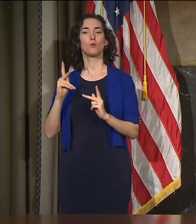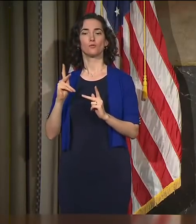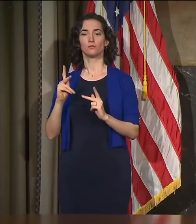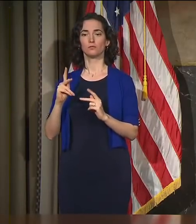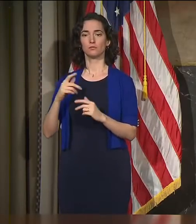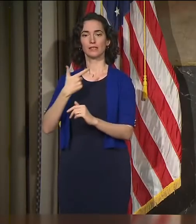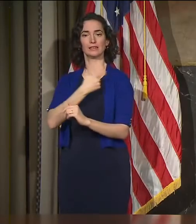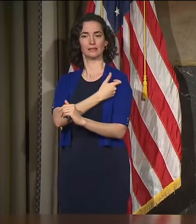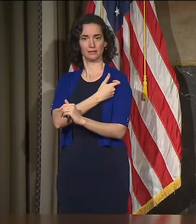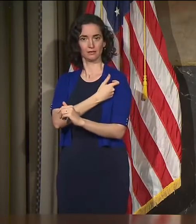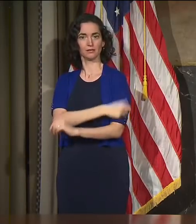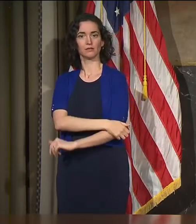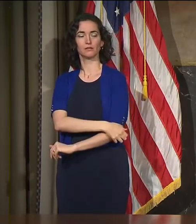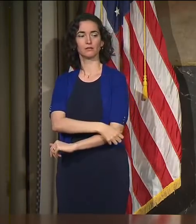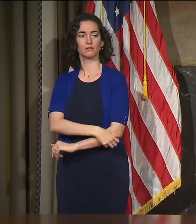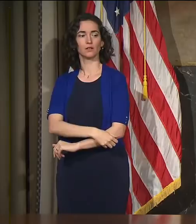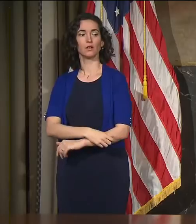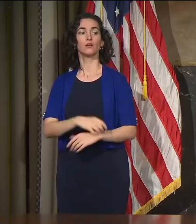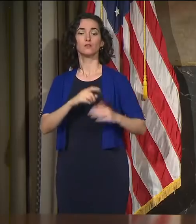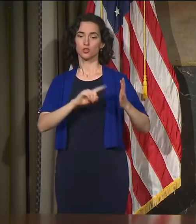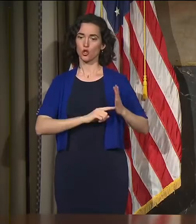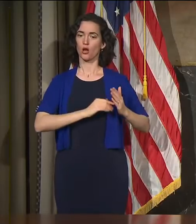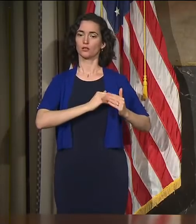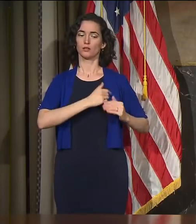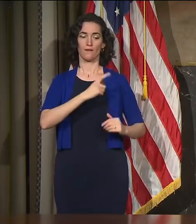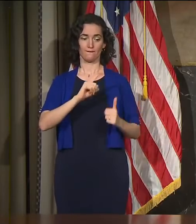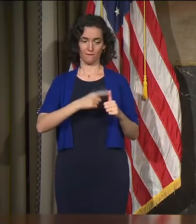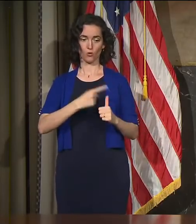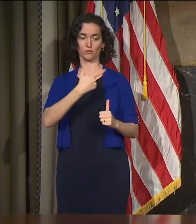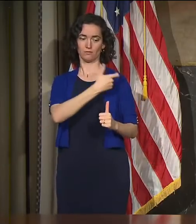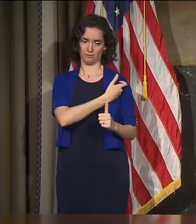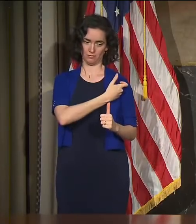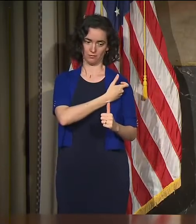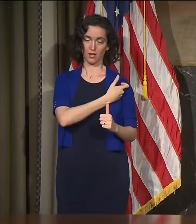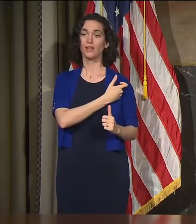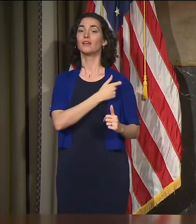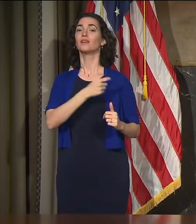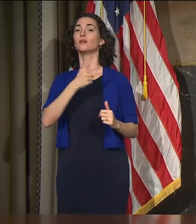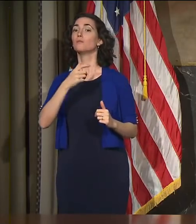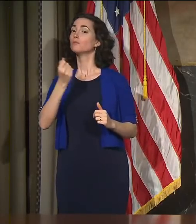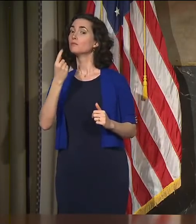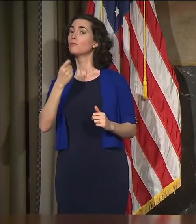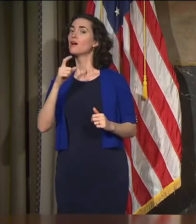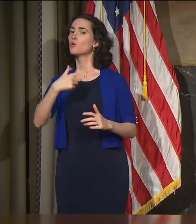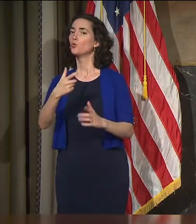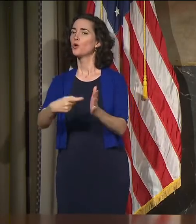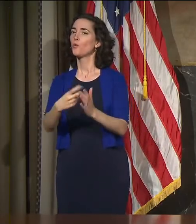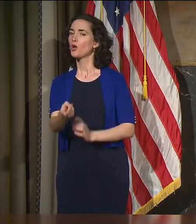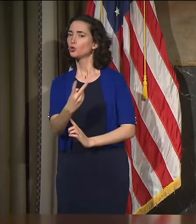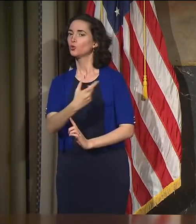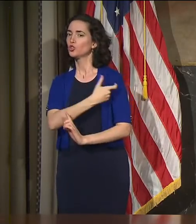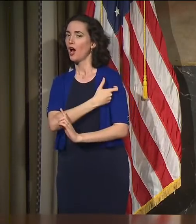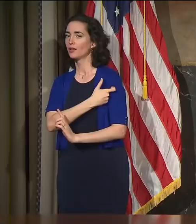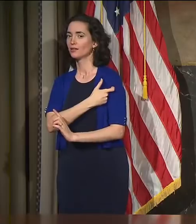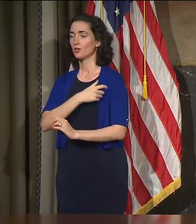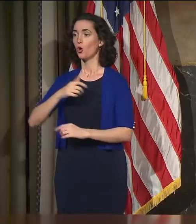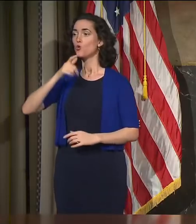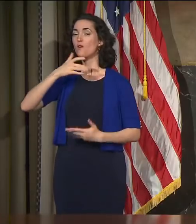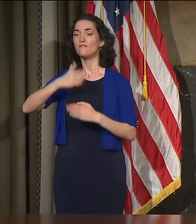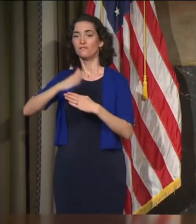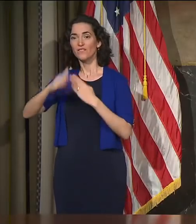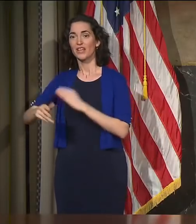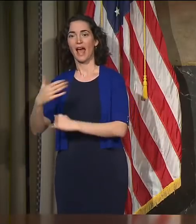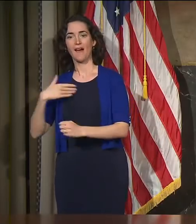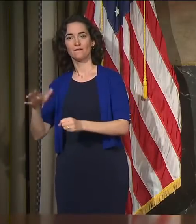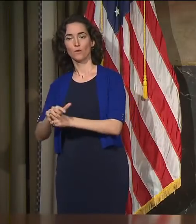series, how many people completed the vaccine series. Of course, that number is 0 right now because no one's gotten a second dose yet. It'll show you how